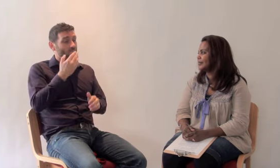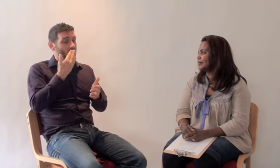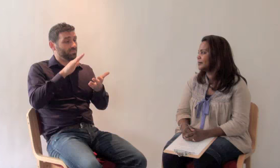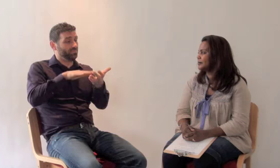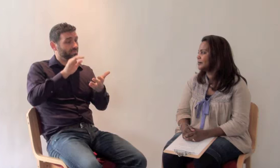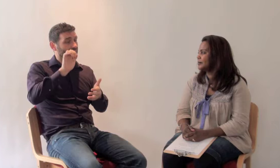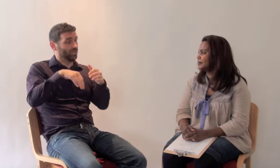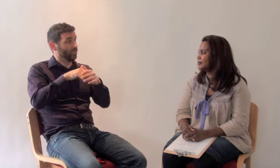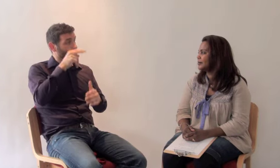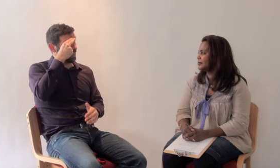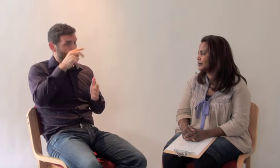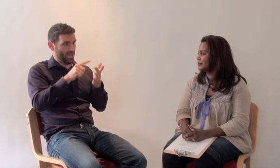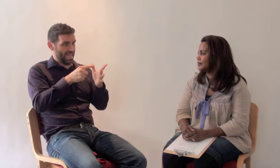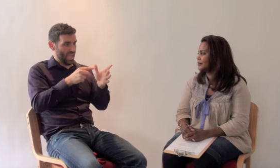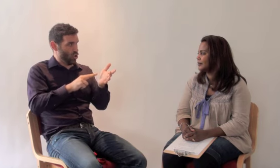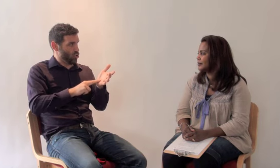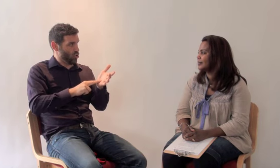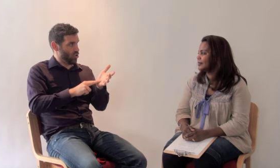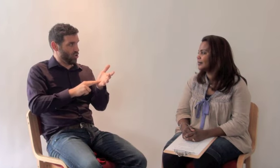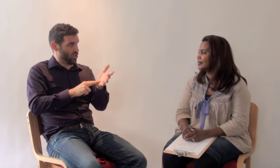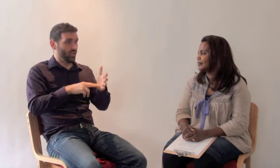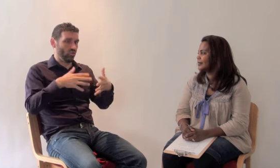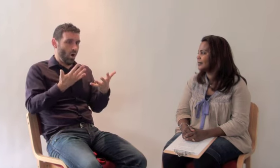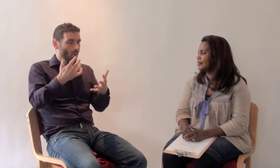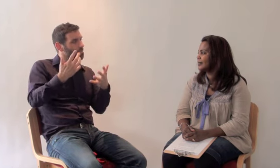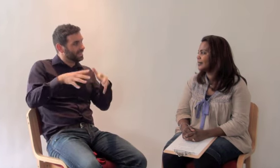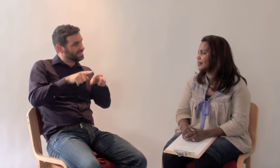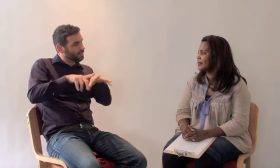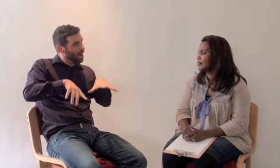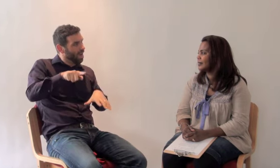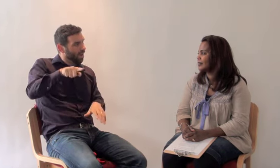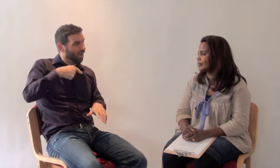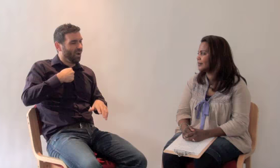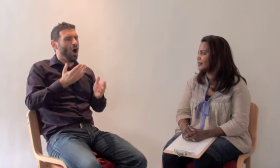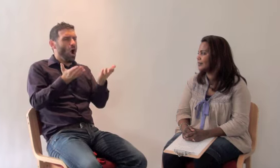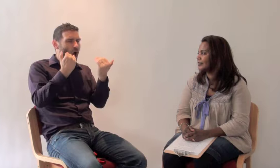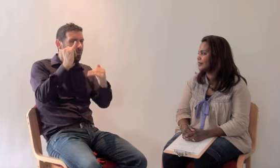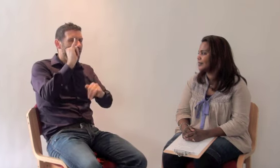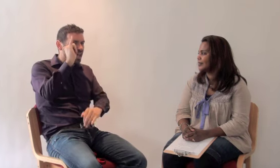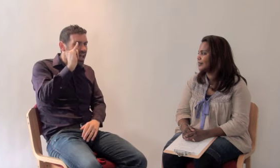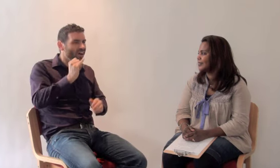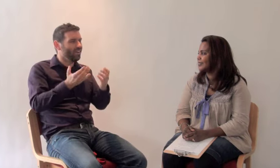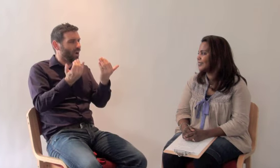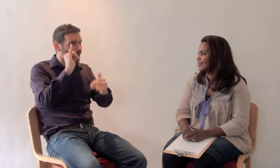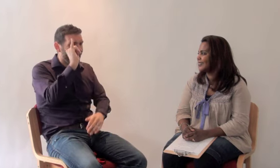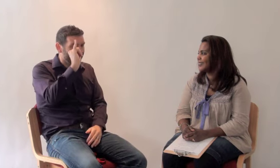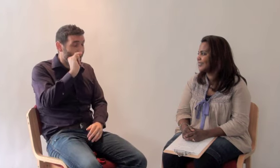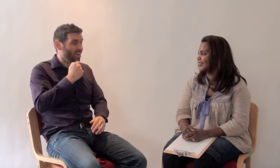Interestingly, Ian, on his vest, he put his full name, Ian, on there. So he went through a similar experience to me. Come on, Ian, come